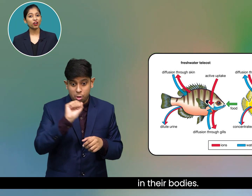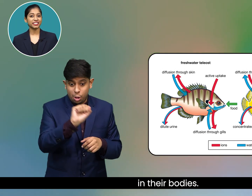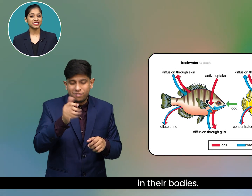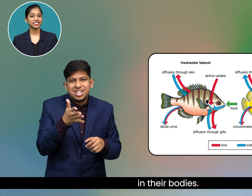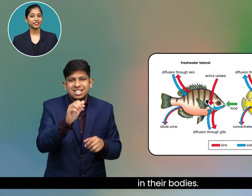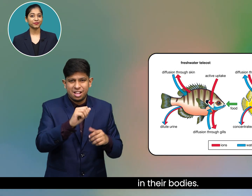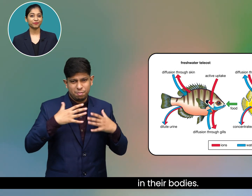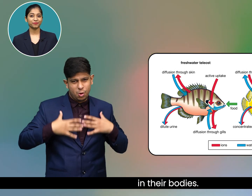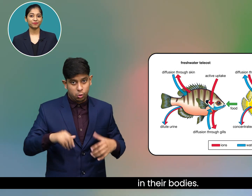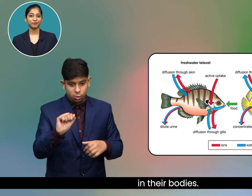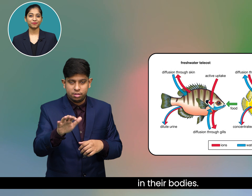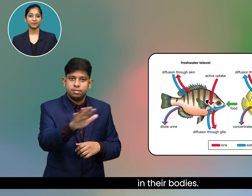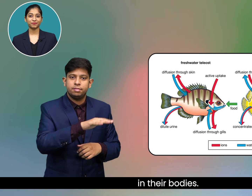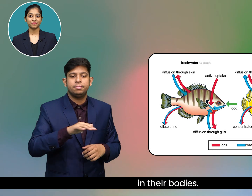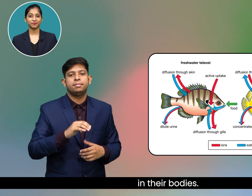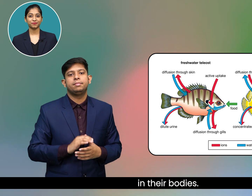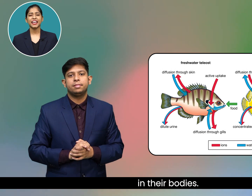their bodies.